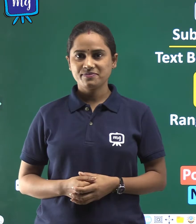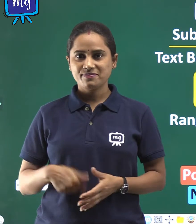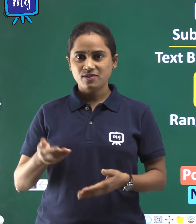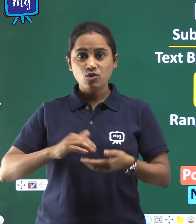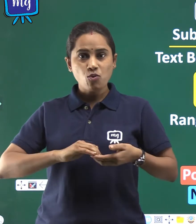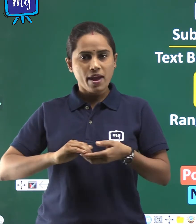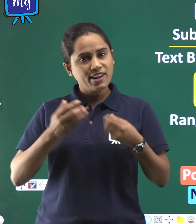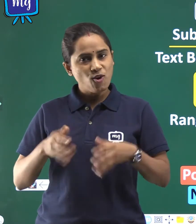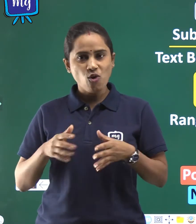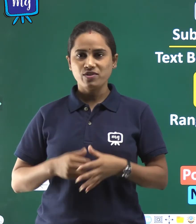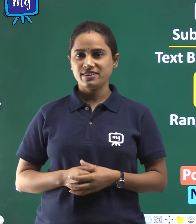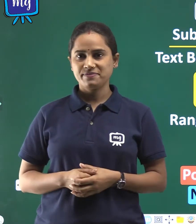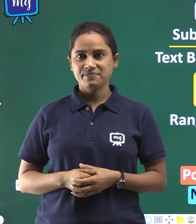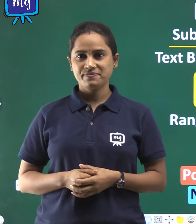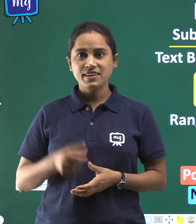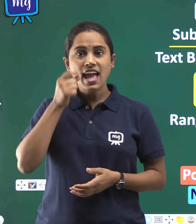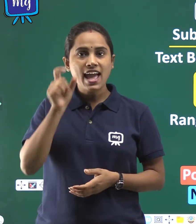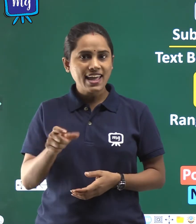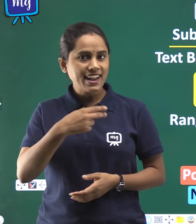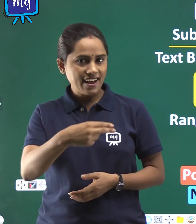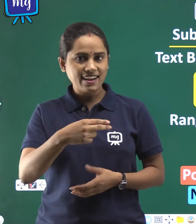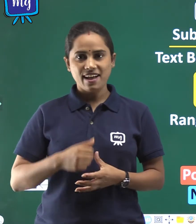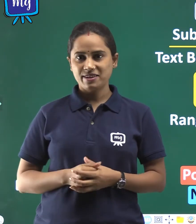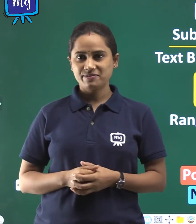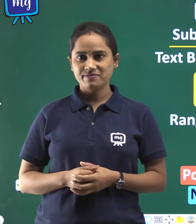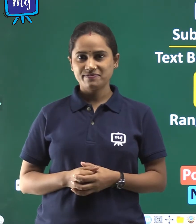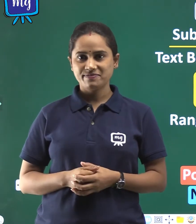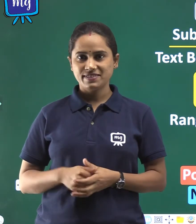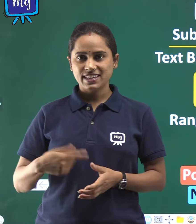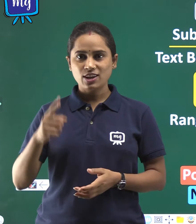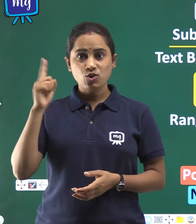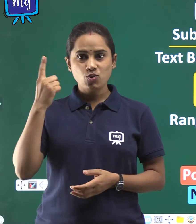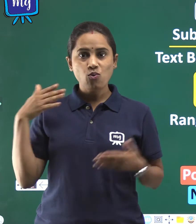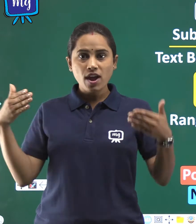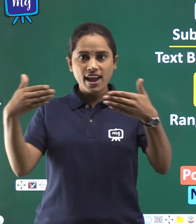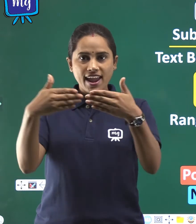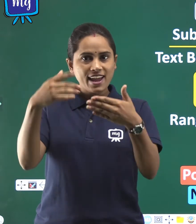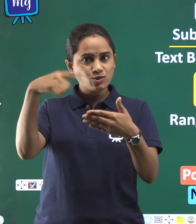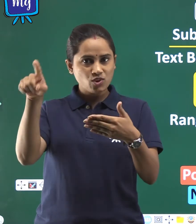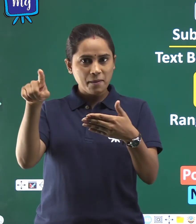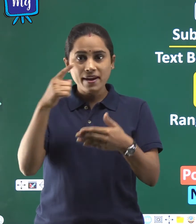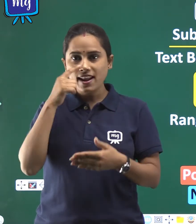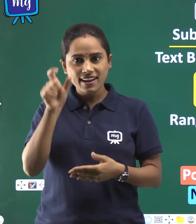to marry off Ranga to a suitable girl.